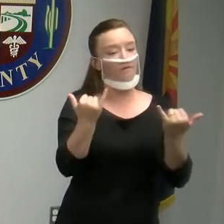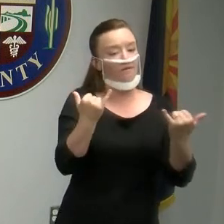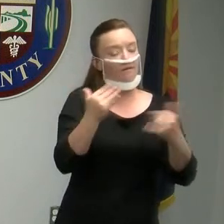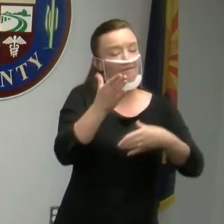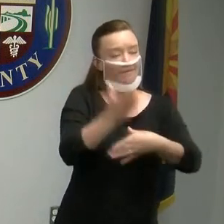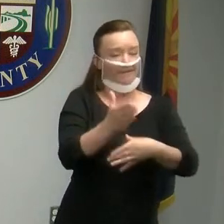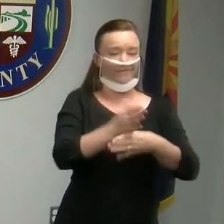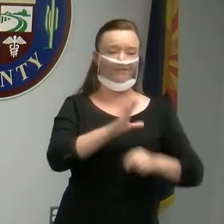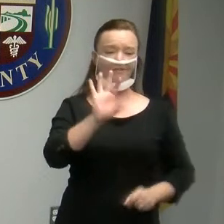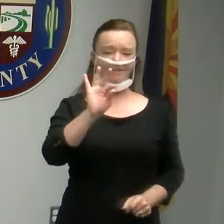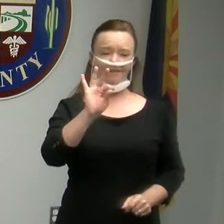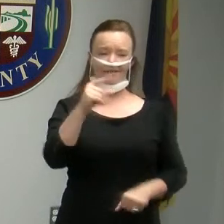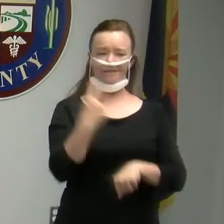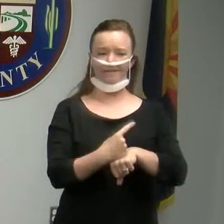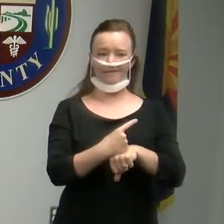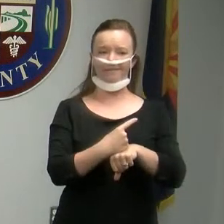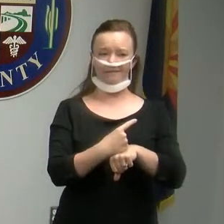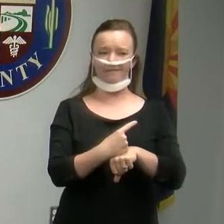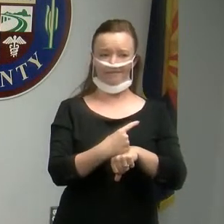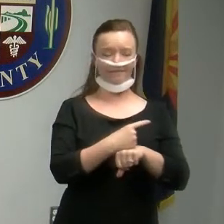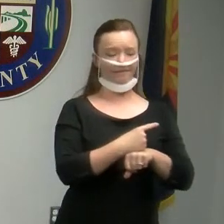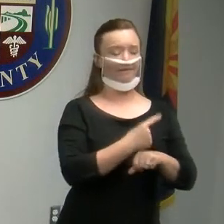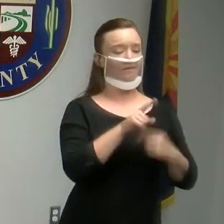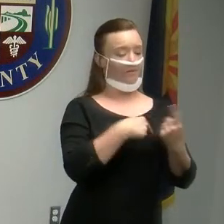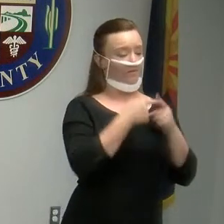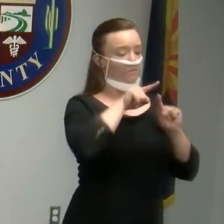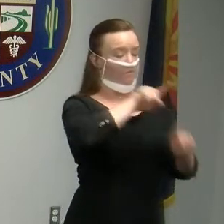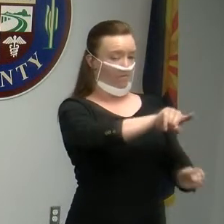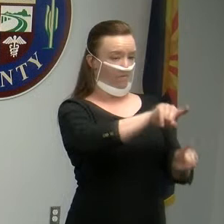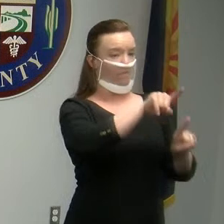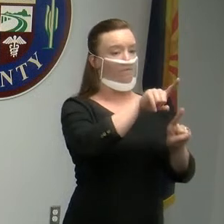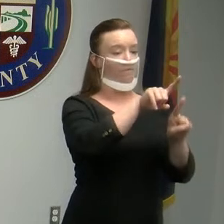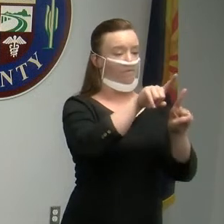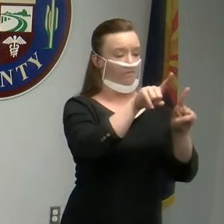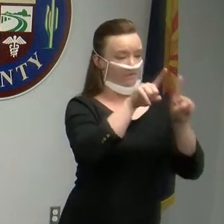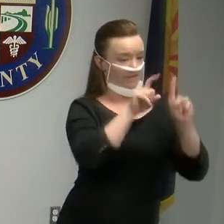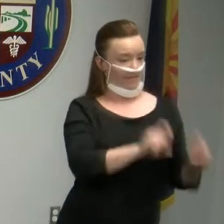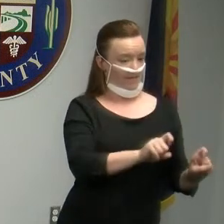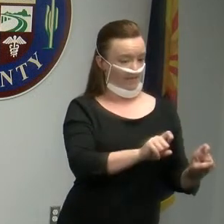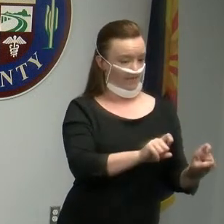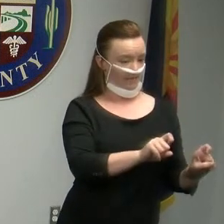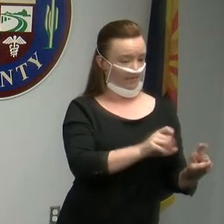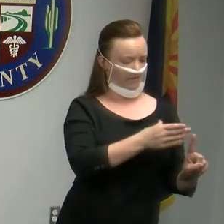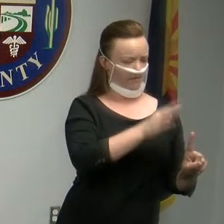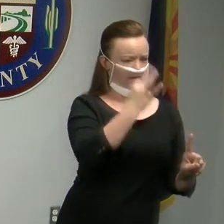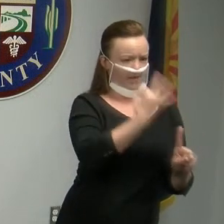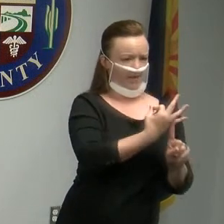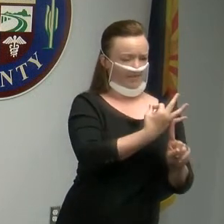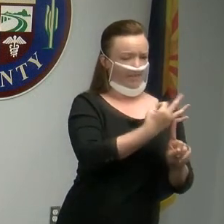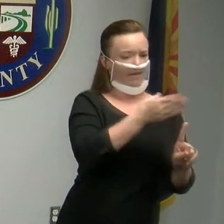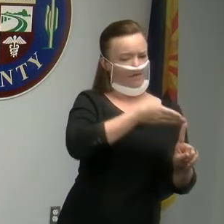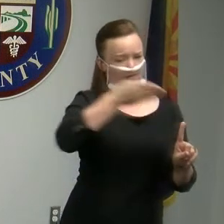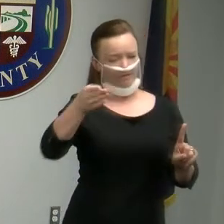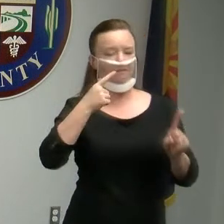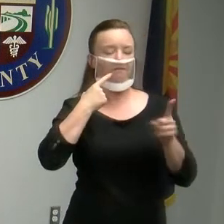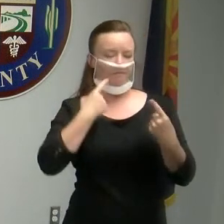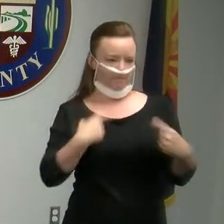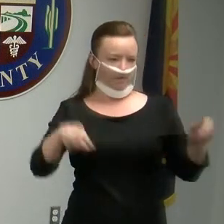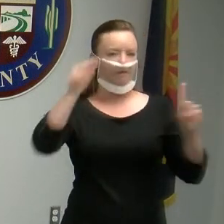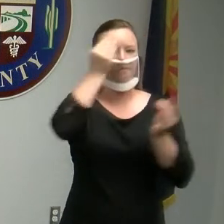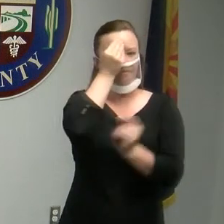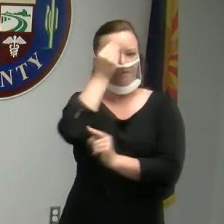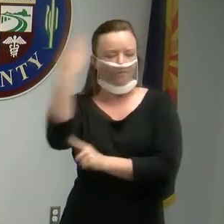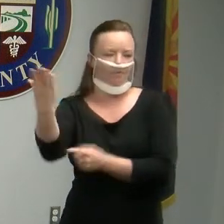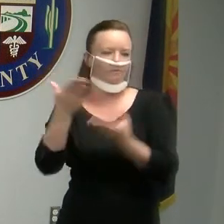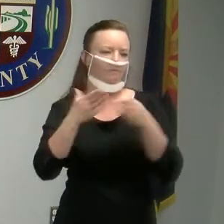of 9 days between when somebody gets their specimen collected and when that lab result is reported to public